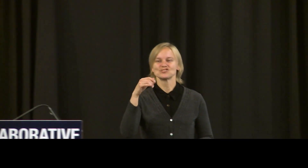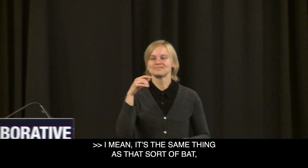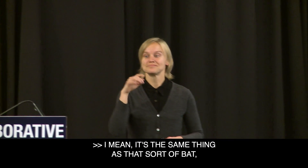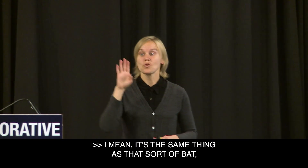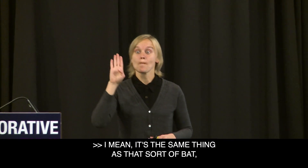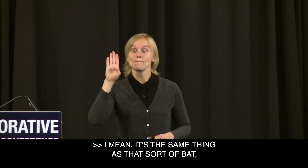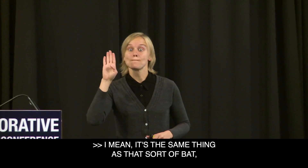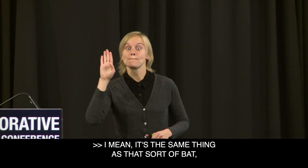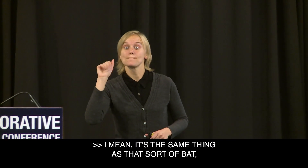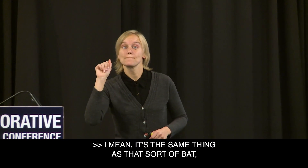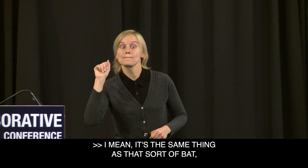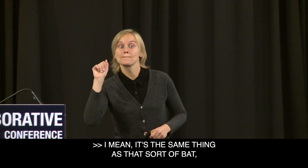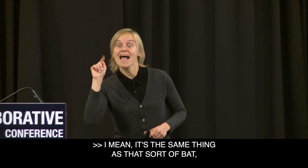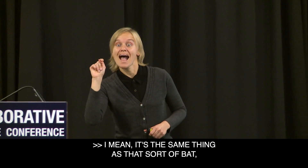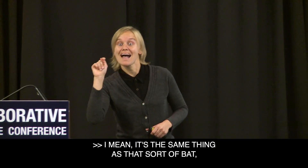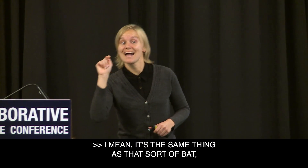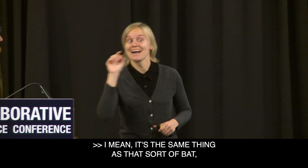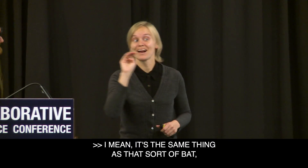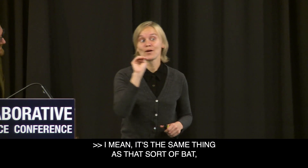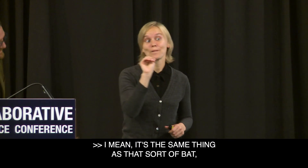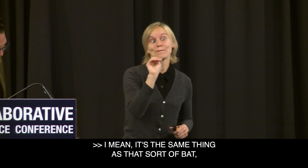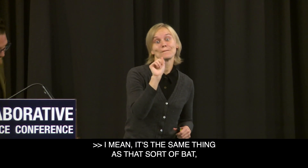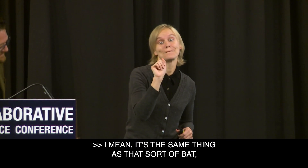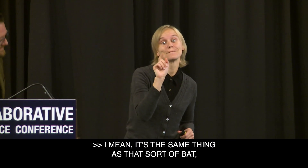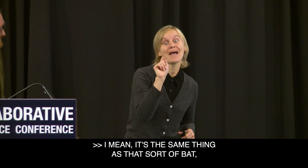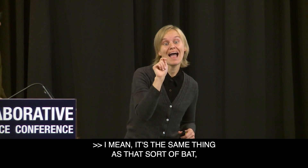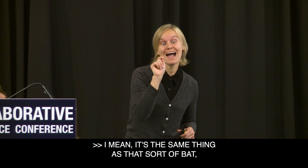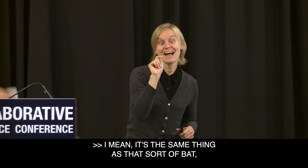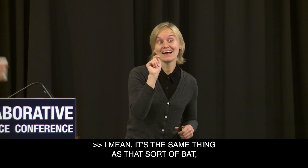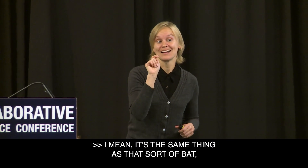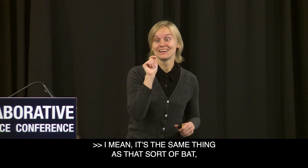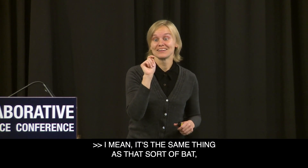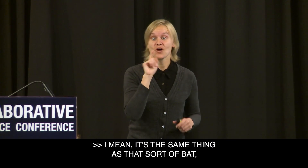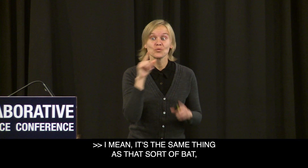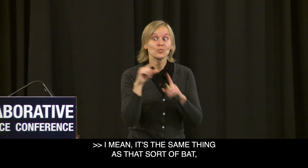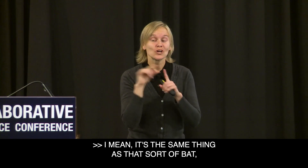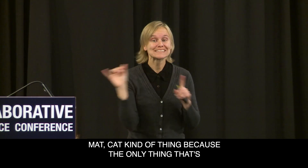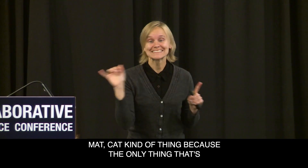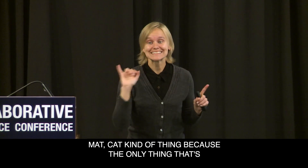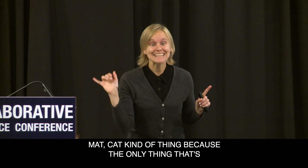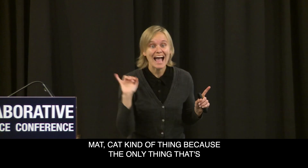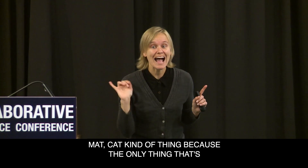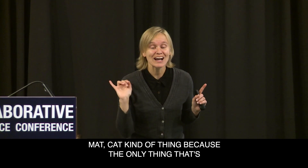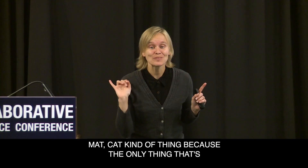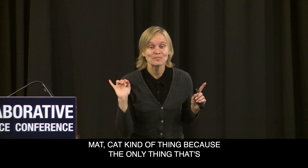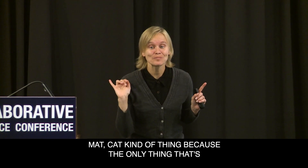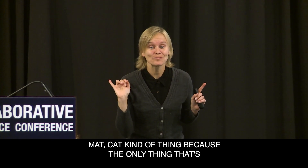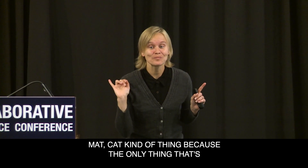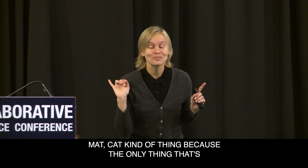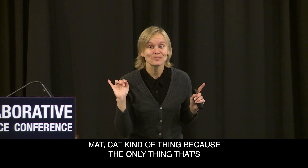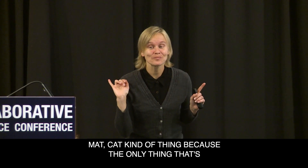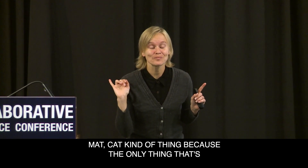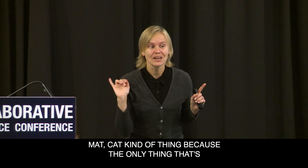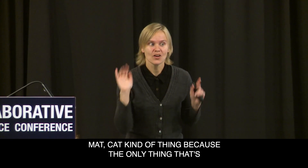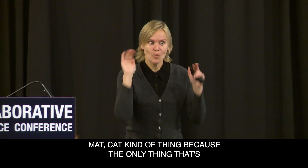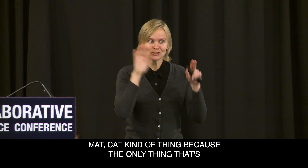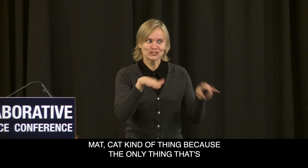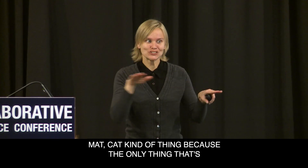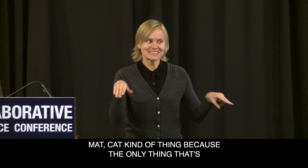I mean, it's the same thing as that sort of bat, mat, cat kind of thing, because the only